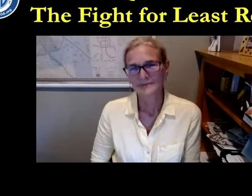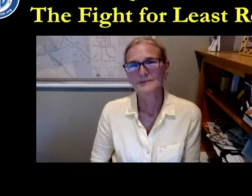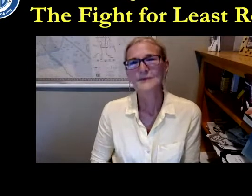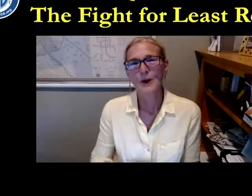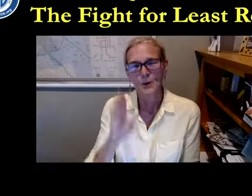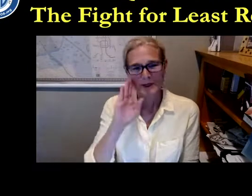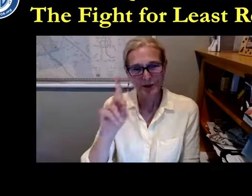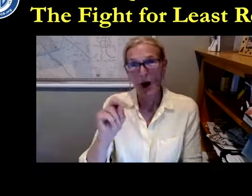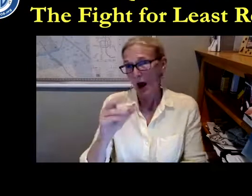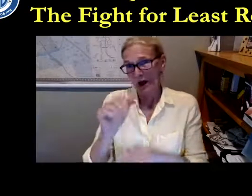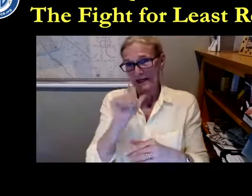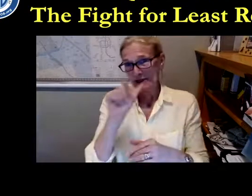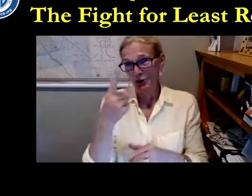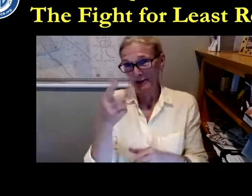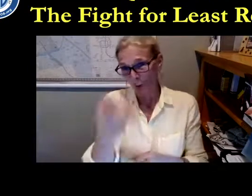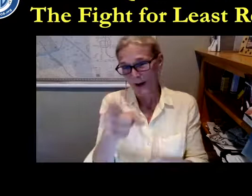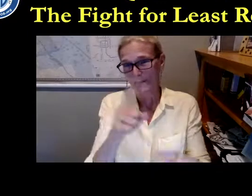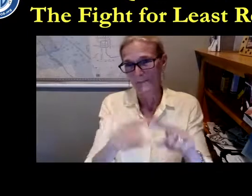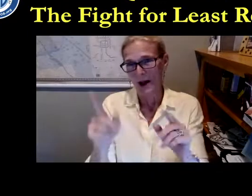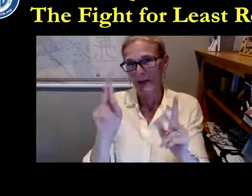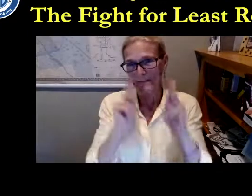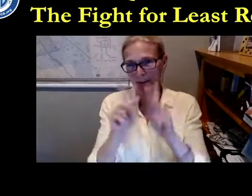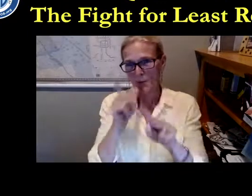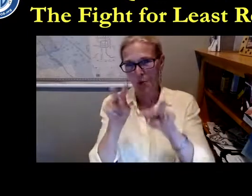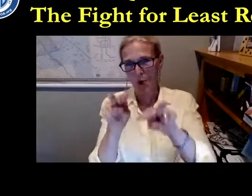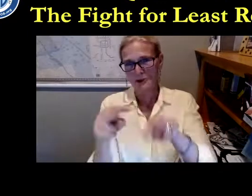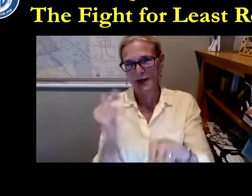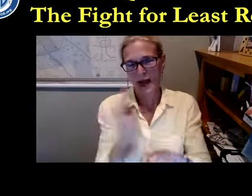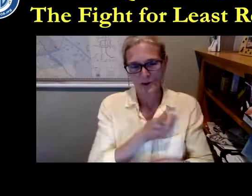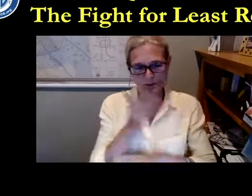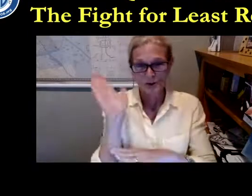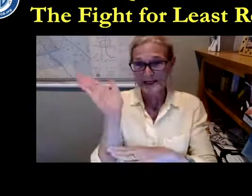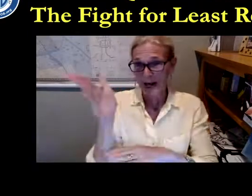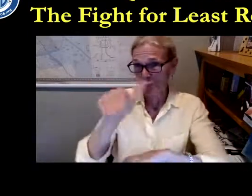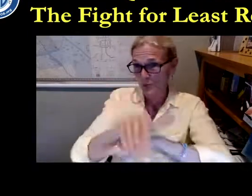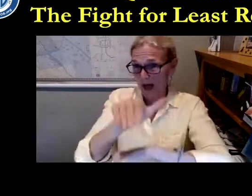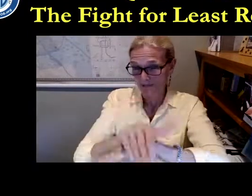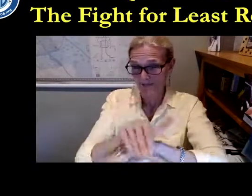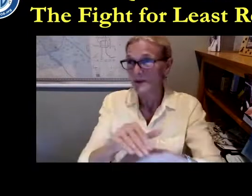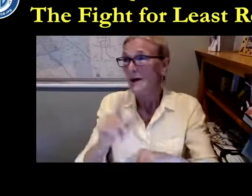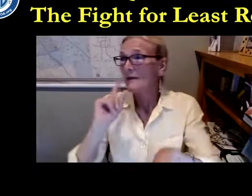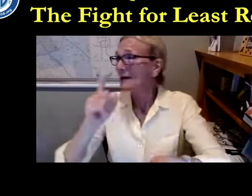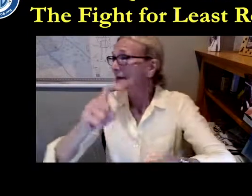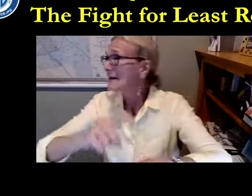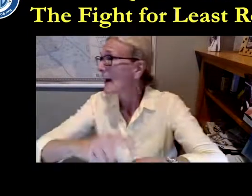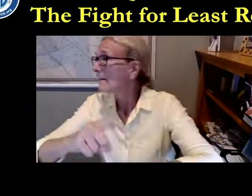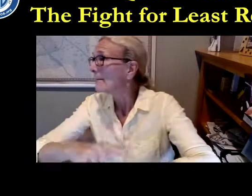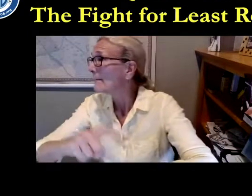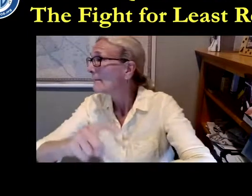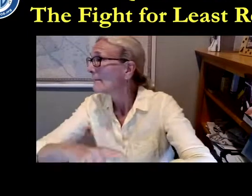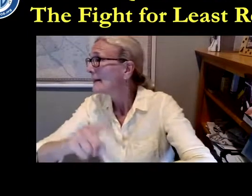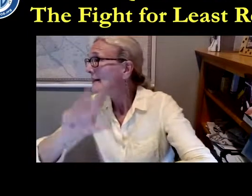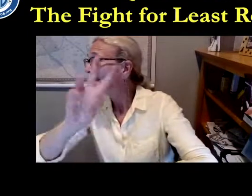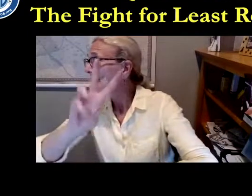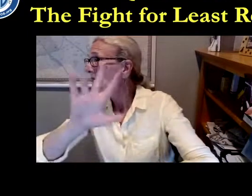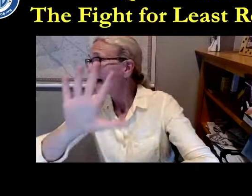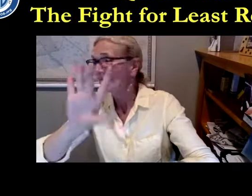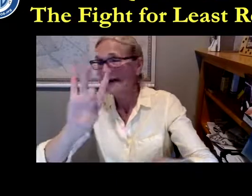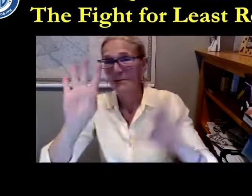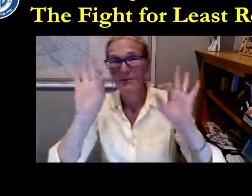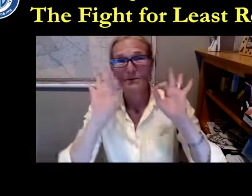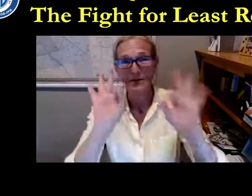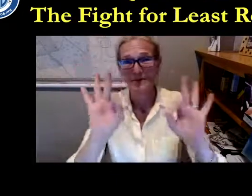If there's anything I can do to support you, please let me know. I'd like to see you make progress. I thank the people watching